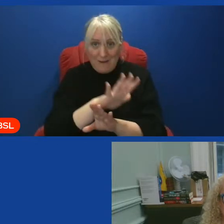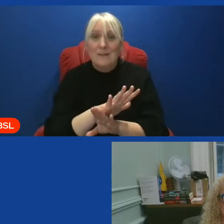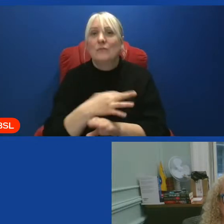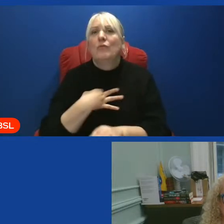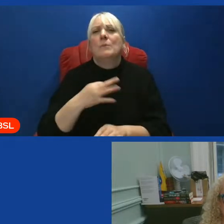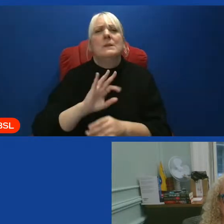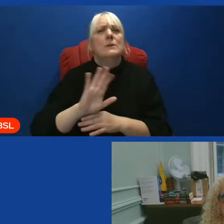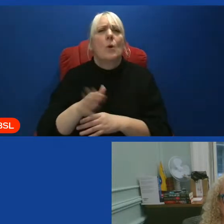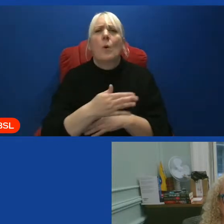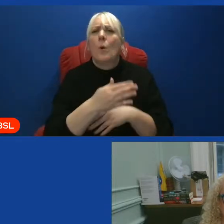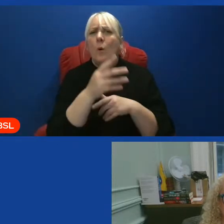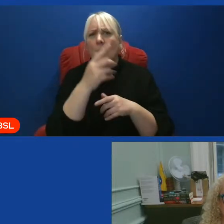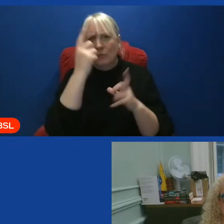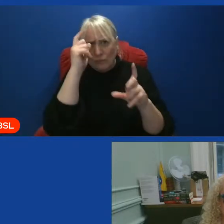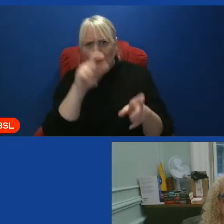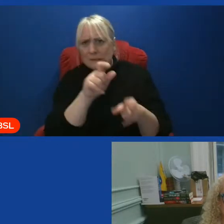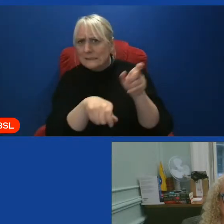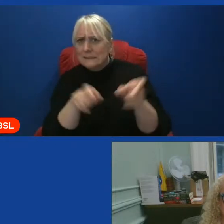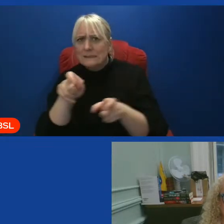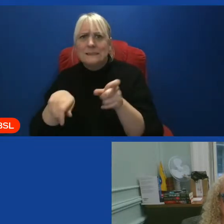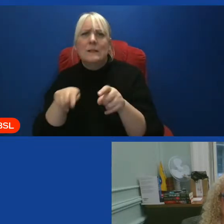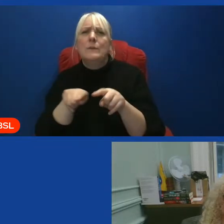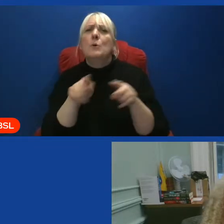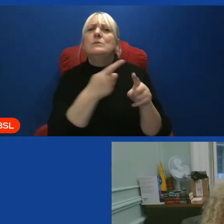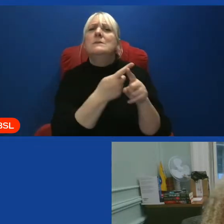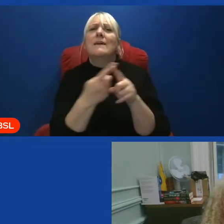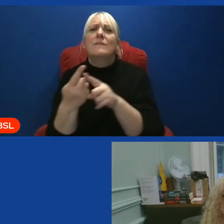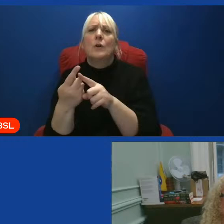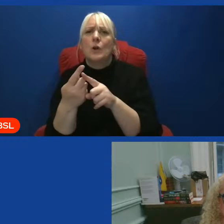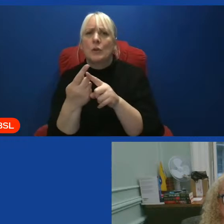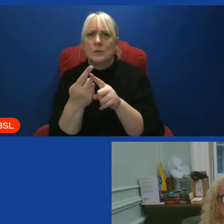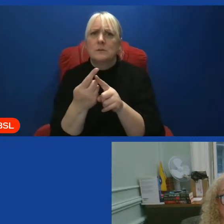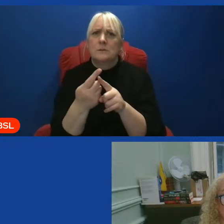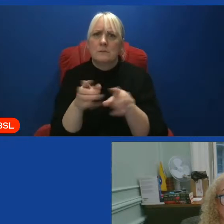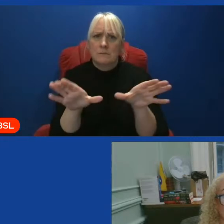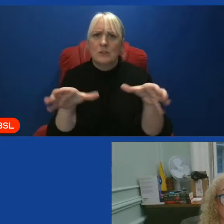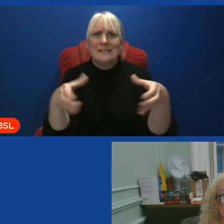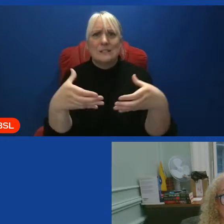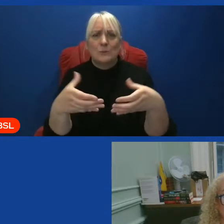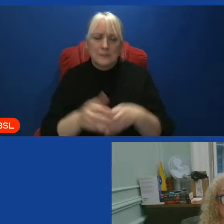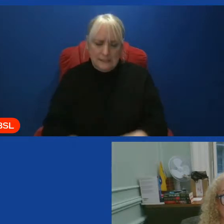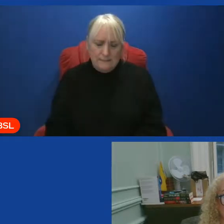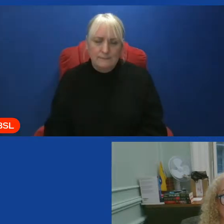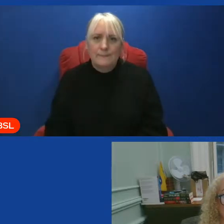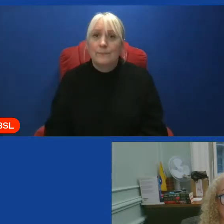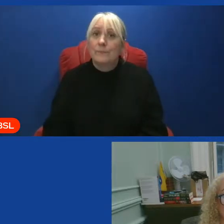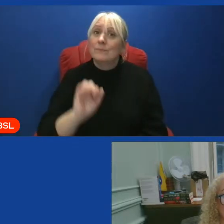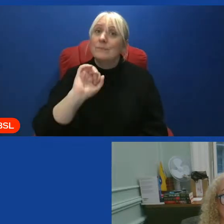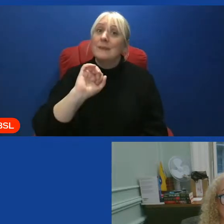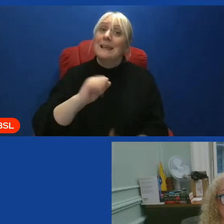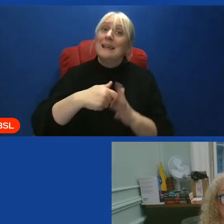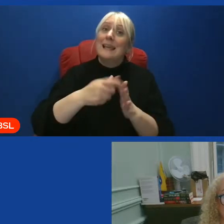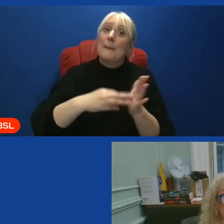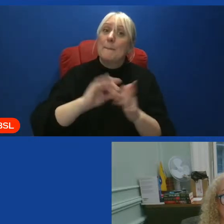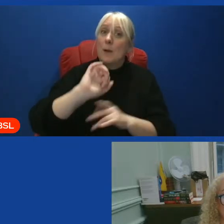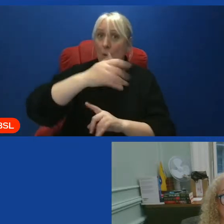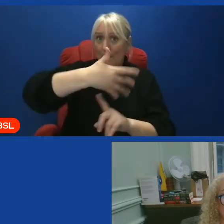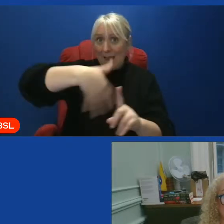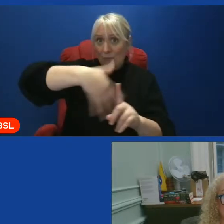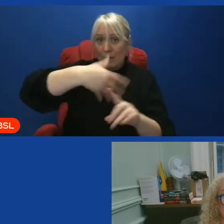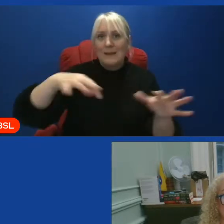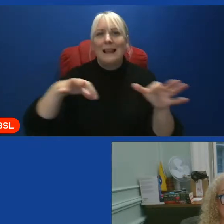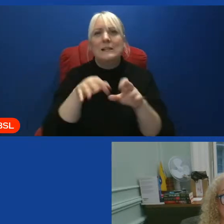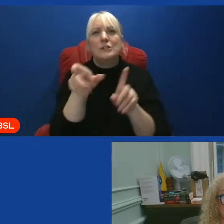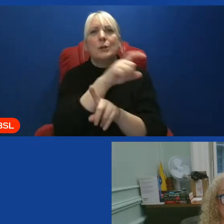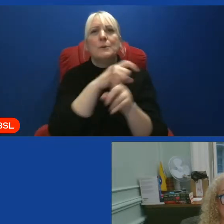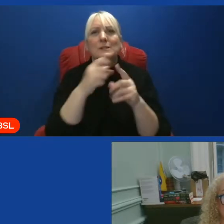constituency, in what is the most diverse constituency in the city. Kim's background over the years is in the community development and